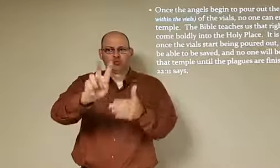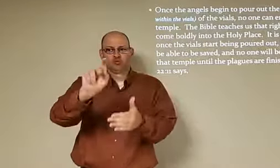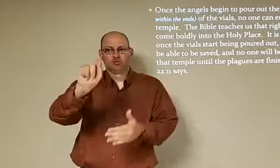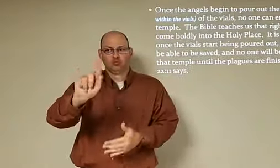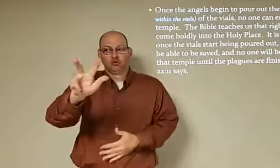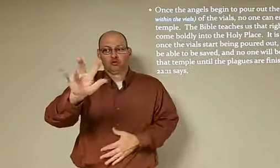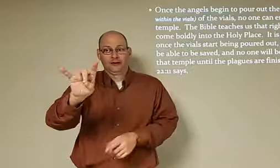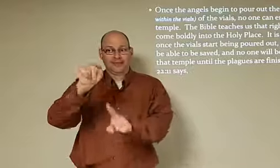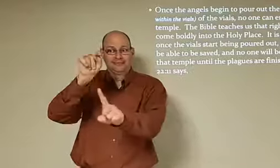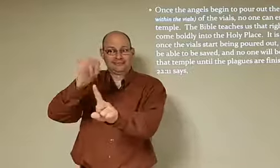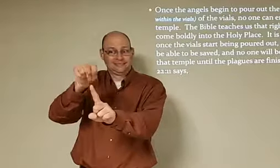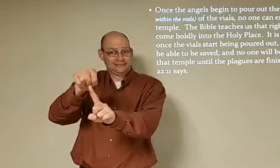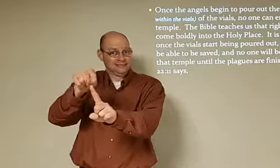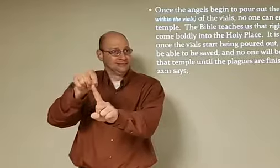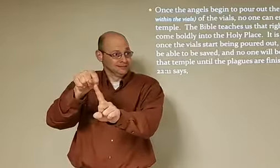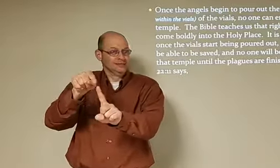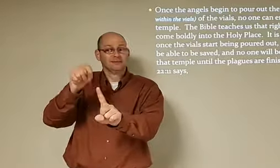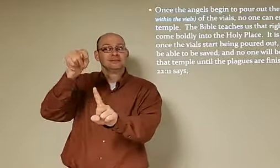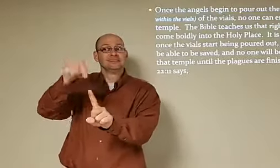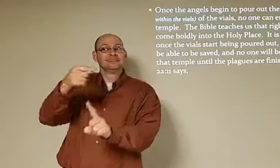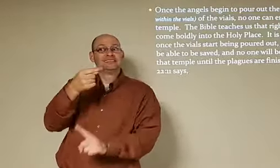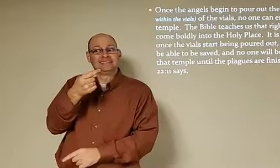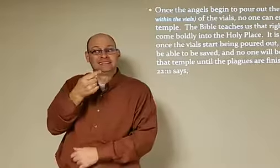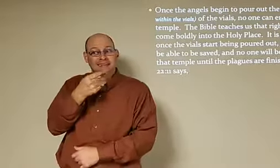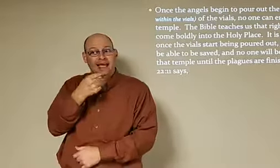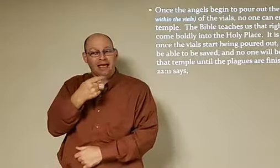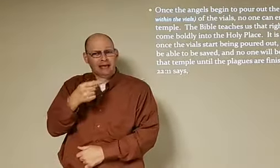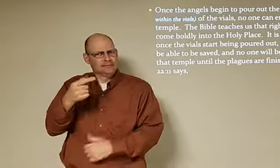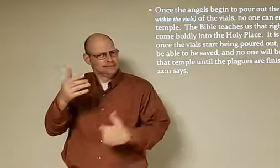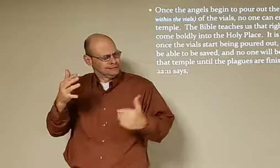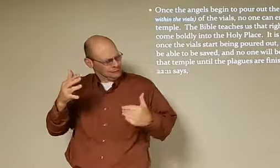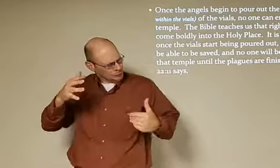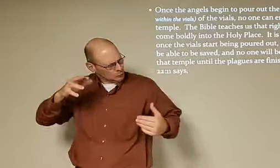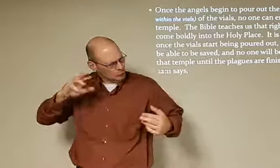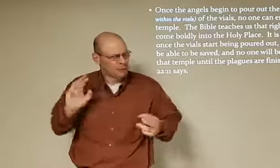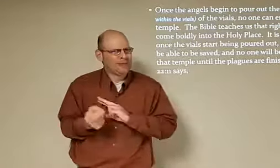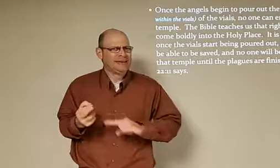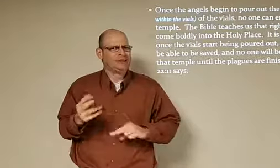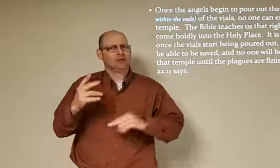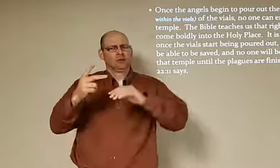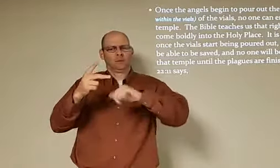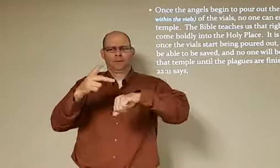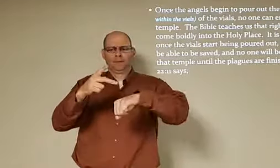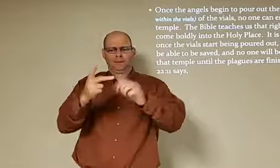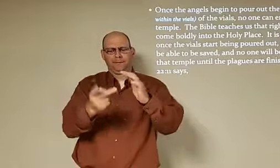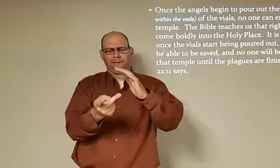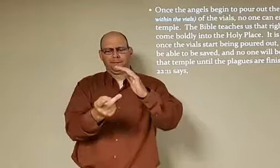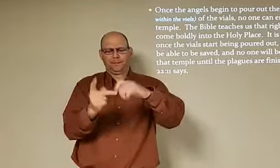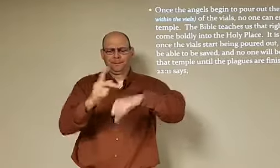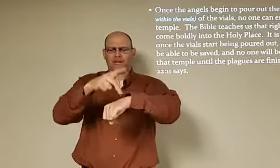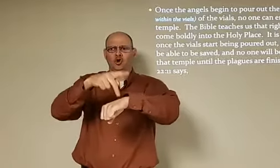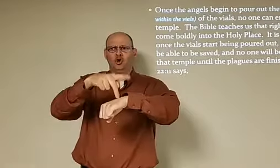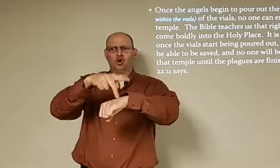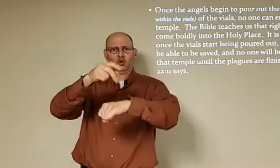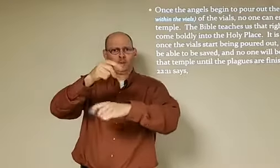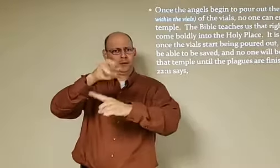we preach you must obey Acts 2:38. It says repent. Peter, he was